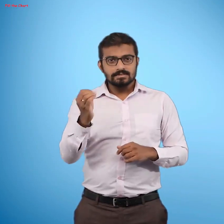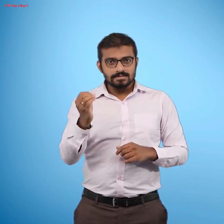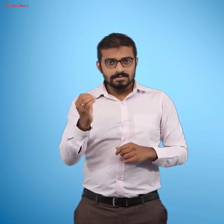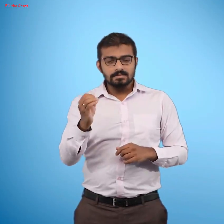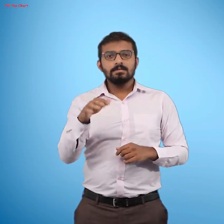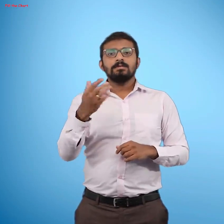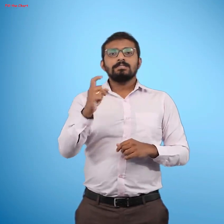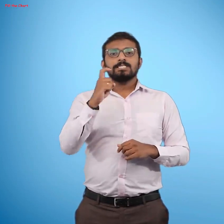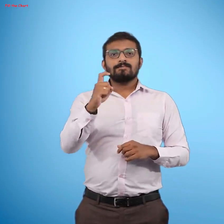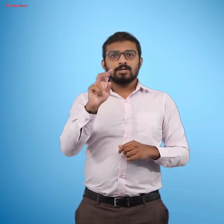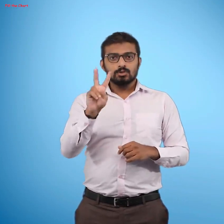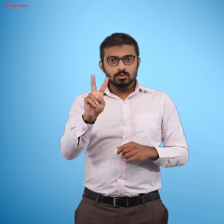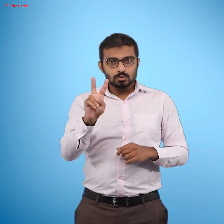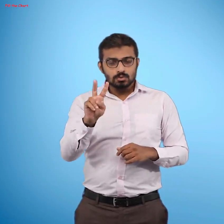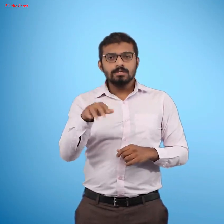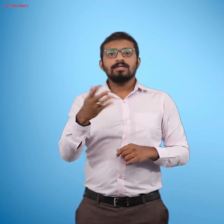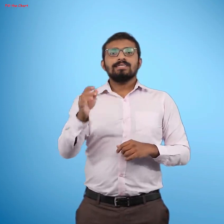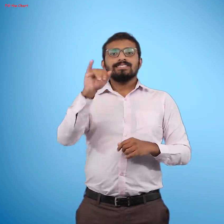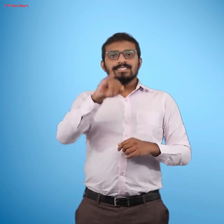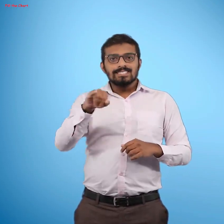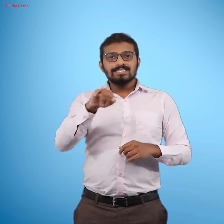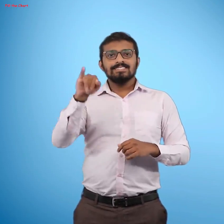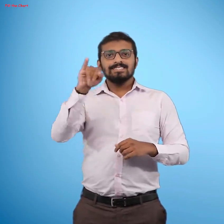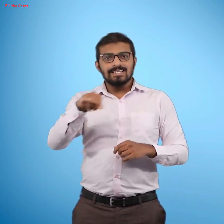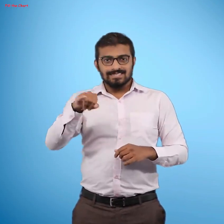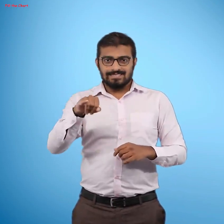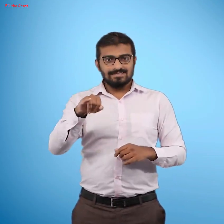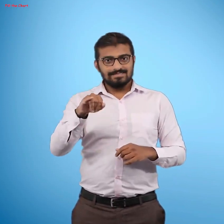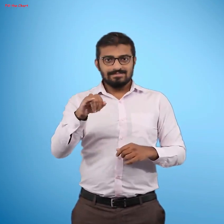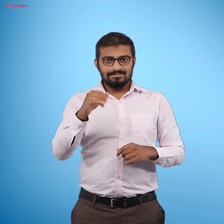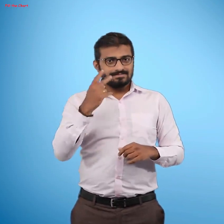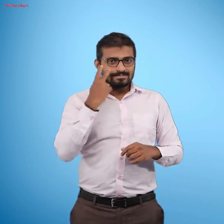40, 72, 66.